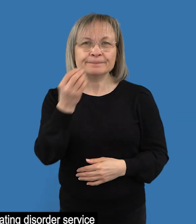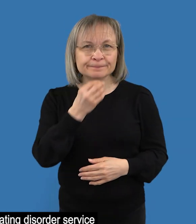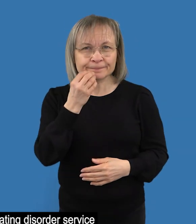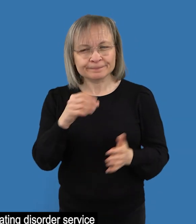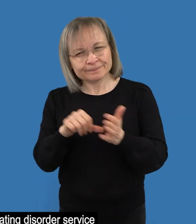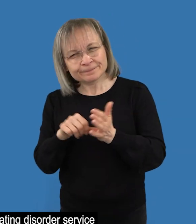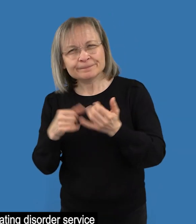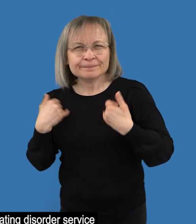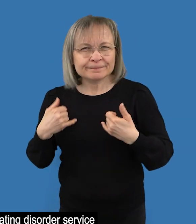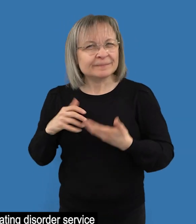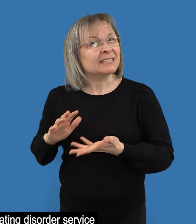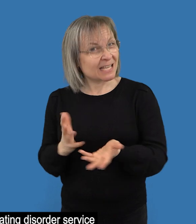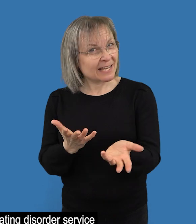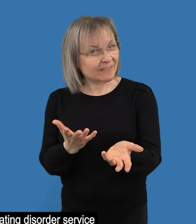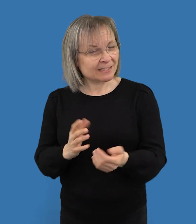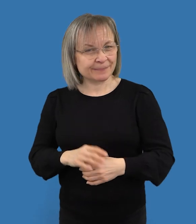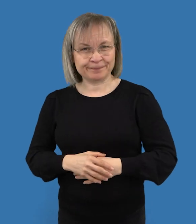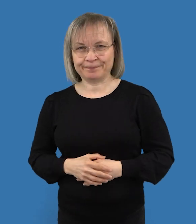Eating disorder service.